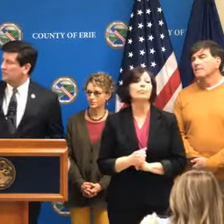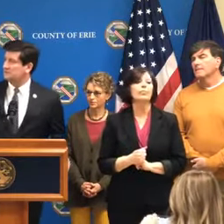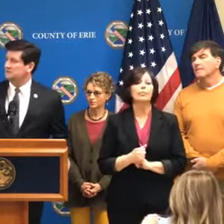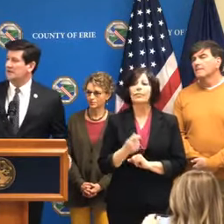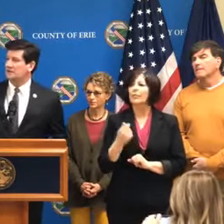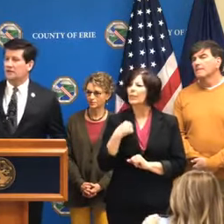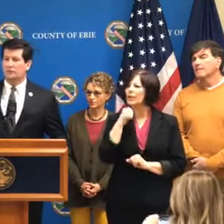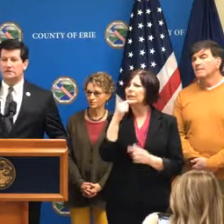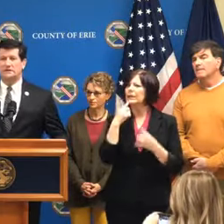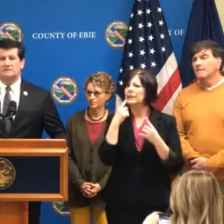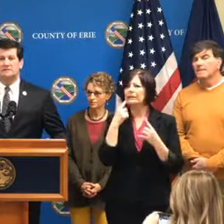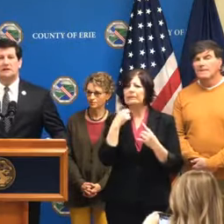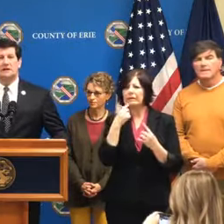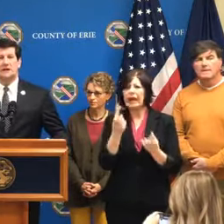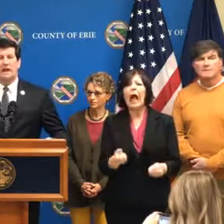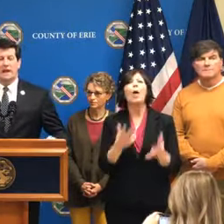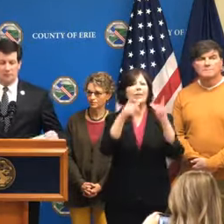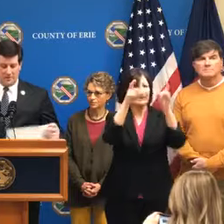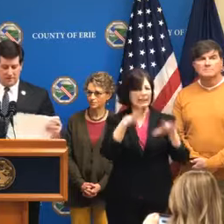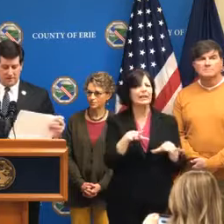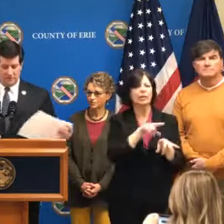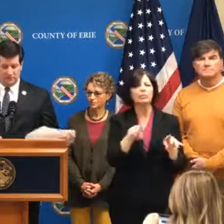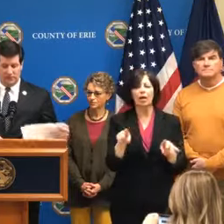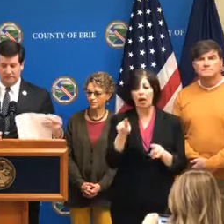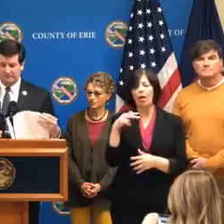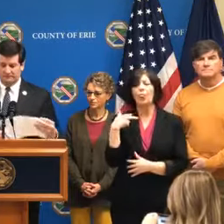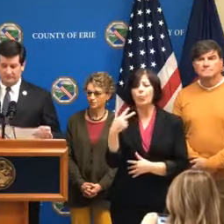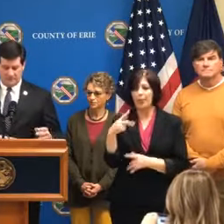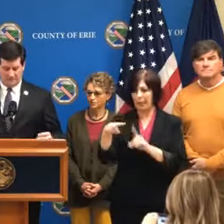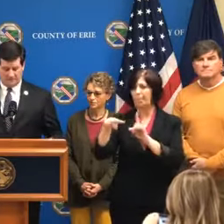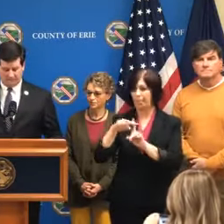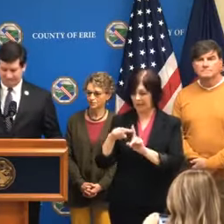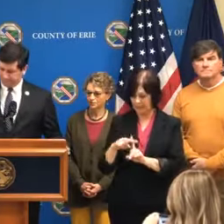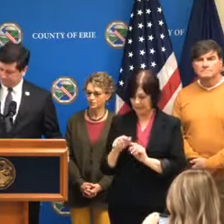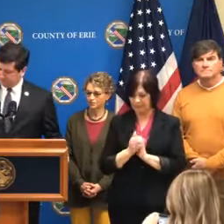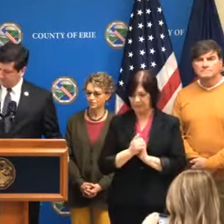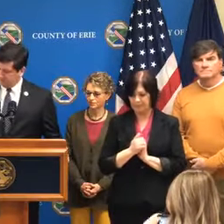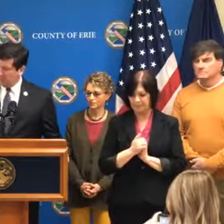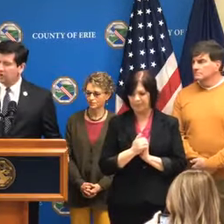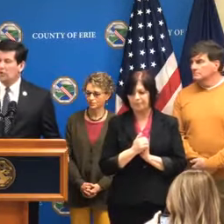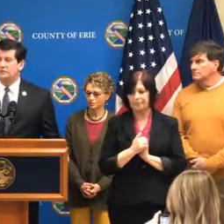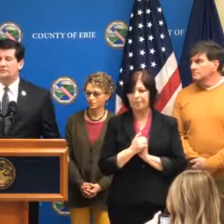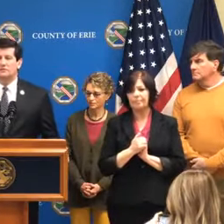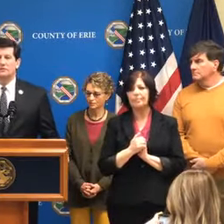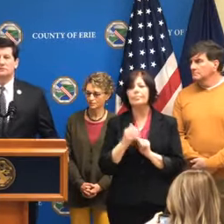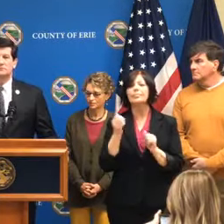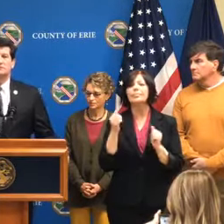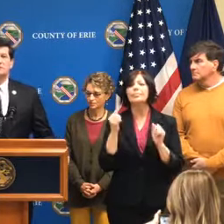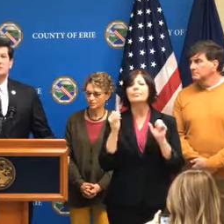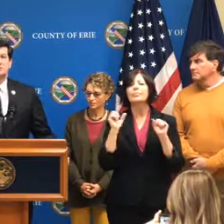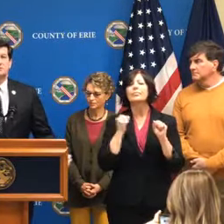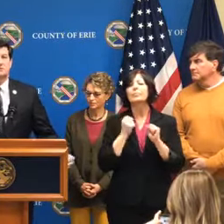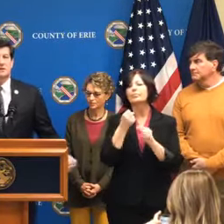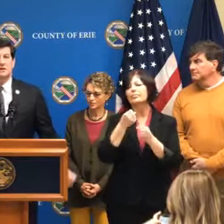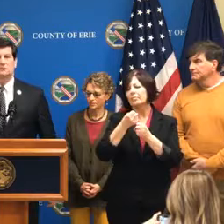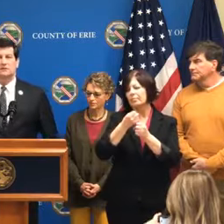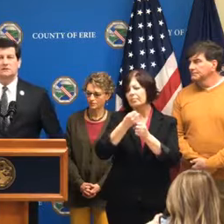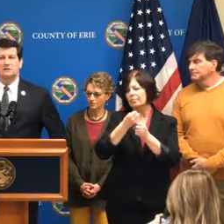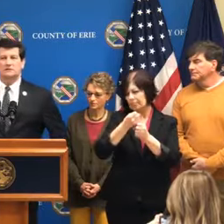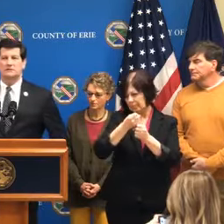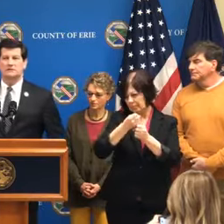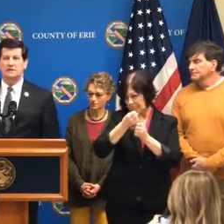think we announced exactly how many tests had been completed. I'm going to go into some of the specifics